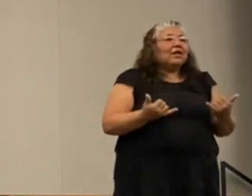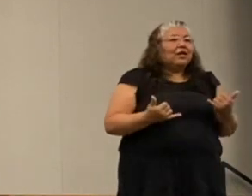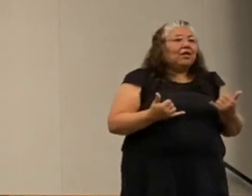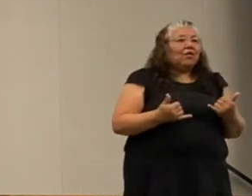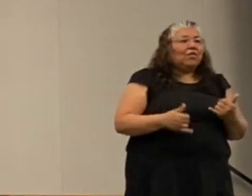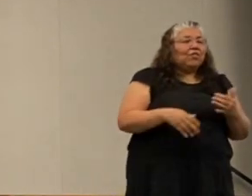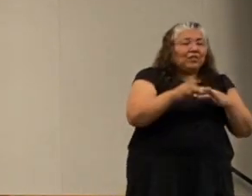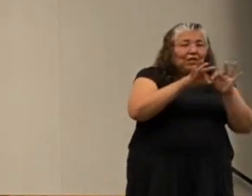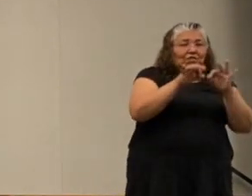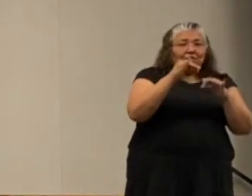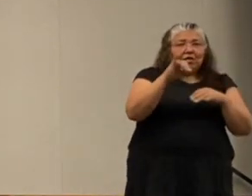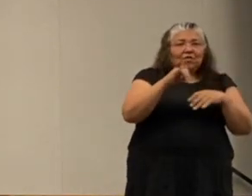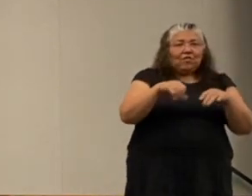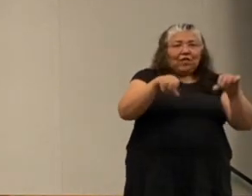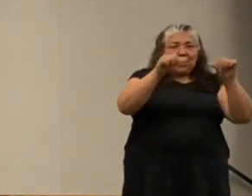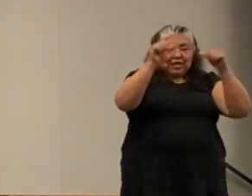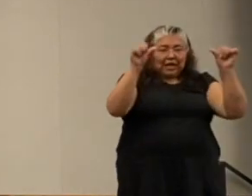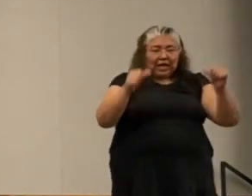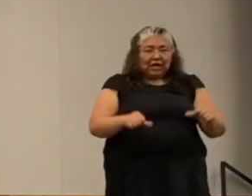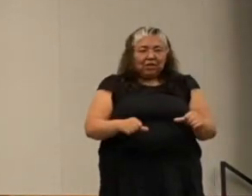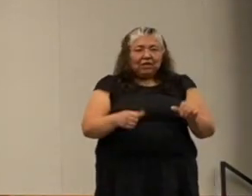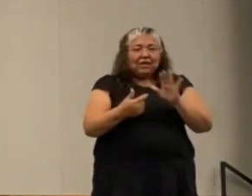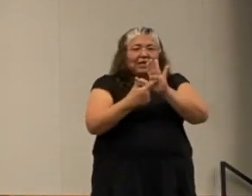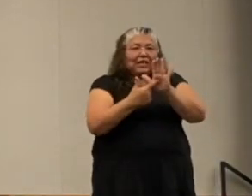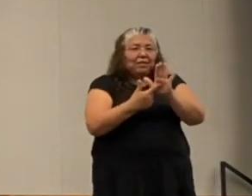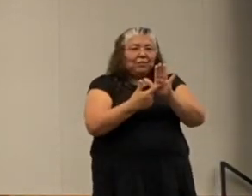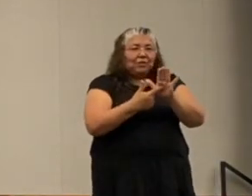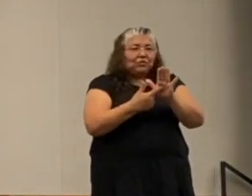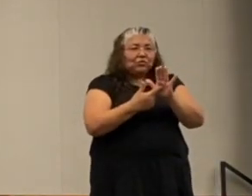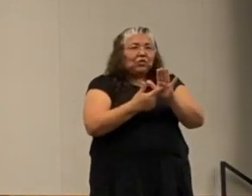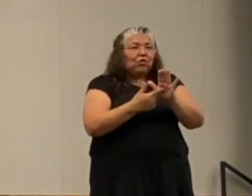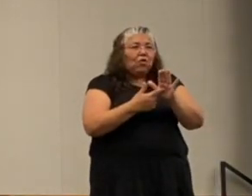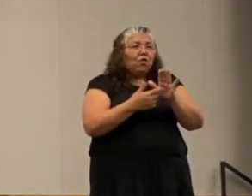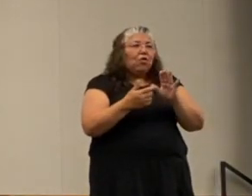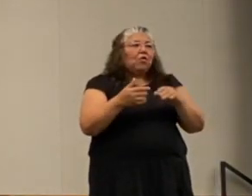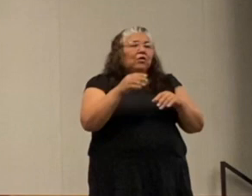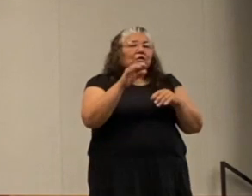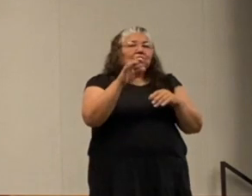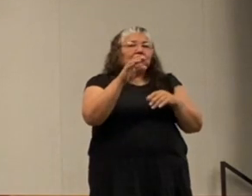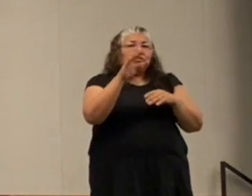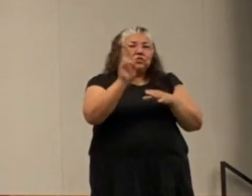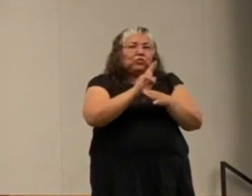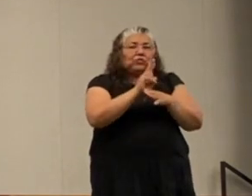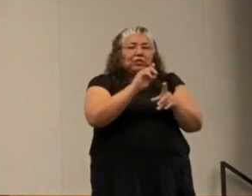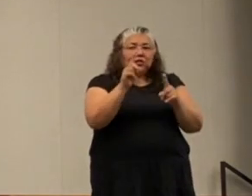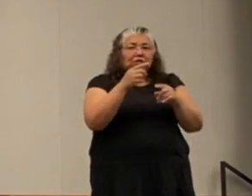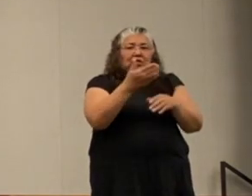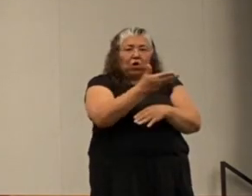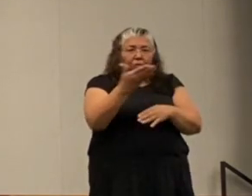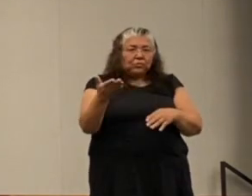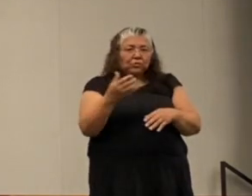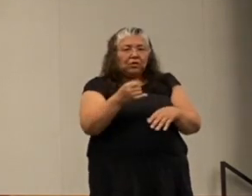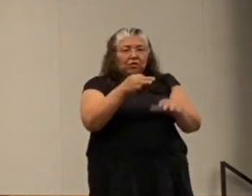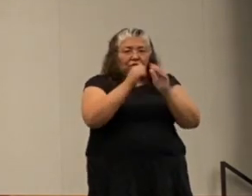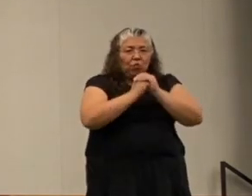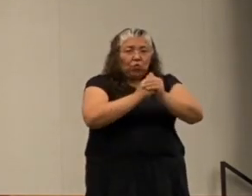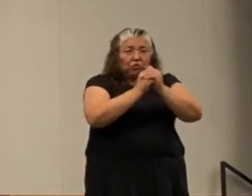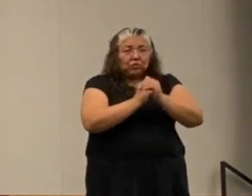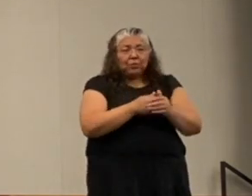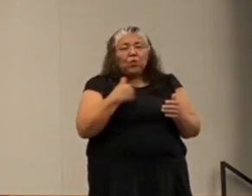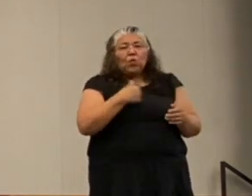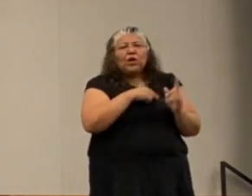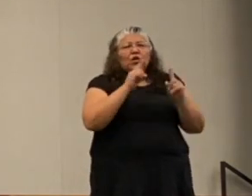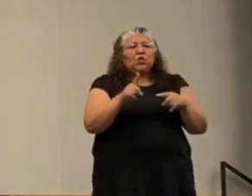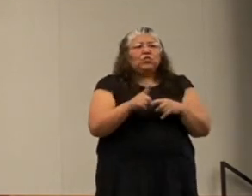this: an image or representation of a god used as an object of worship. If we go